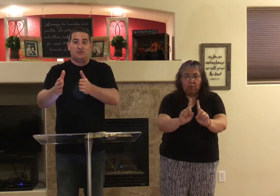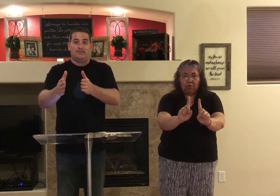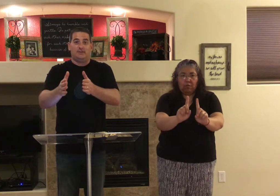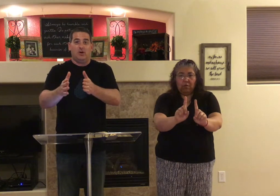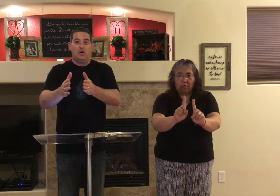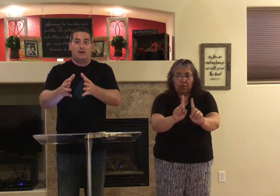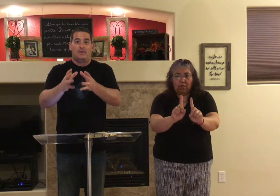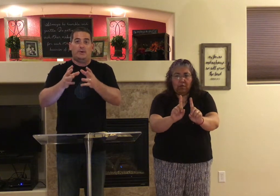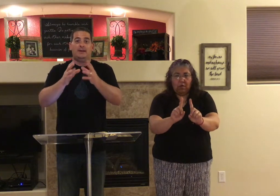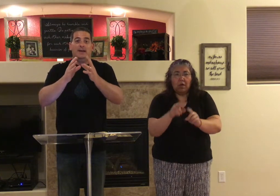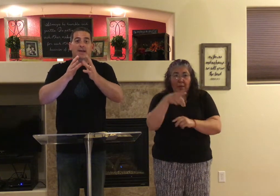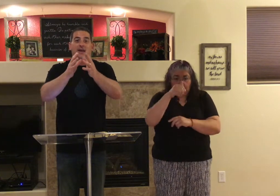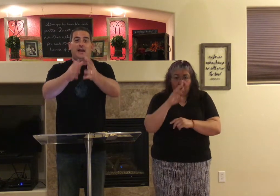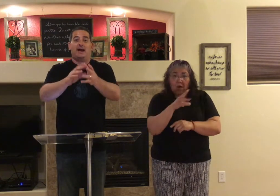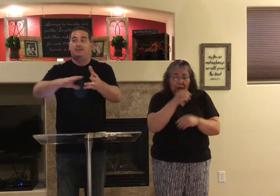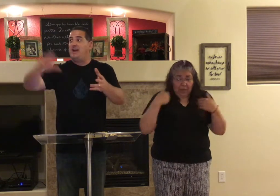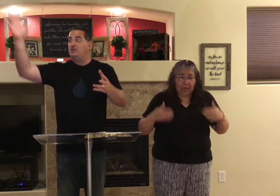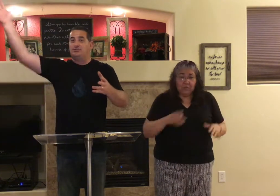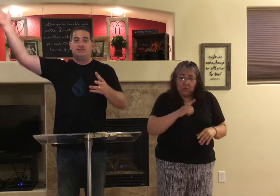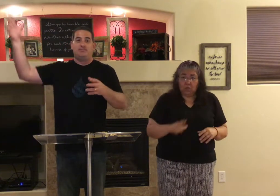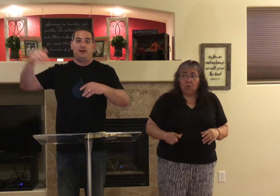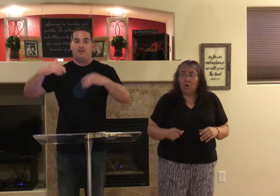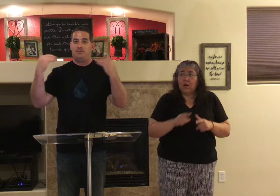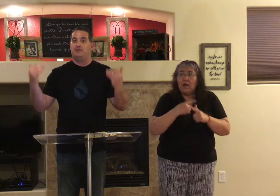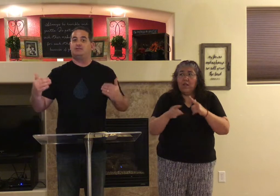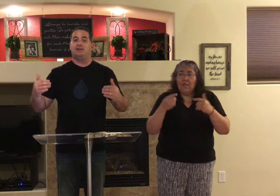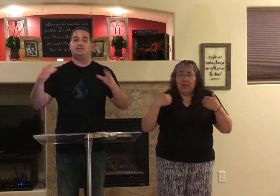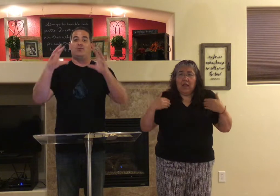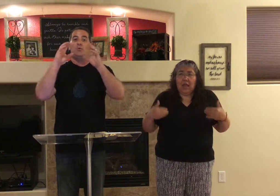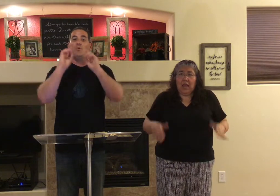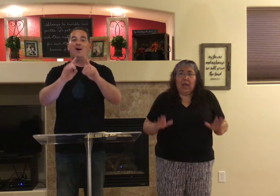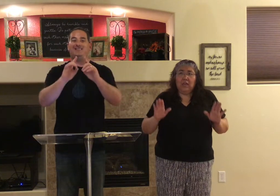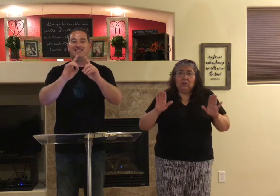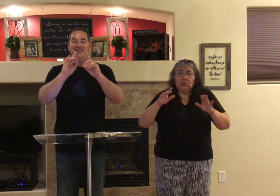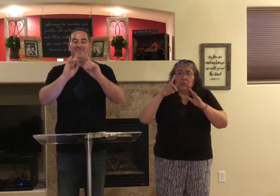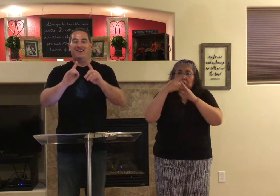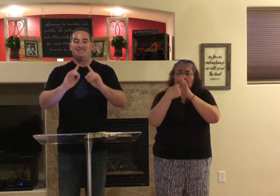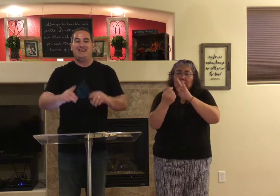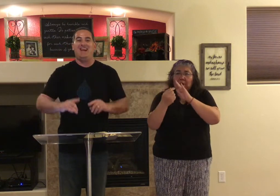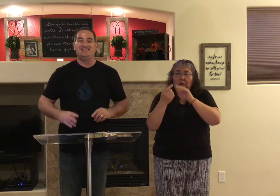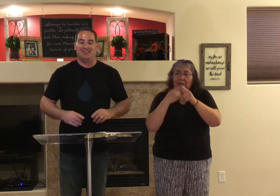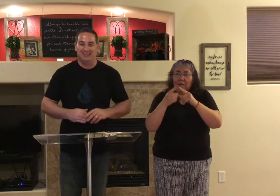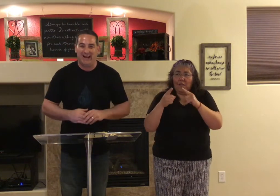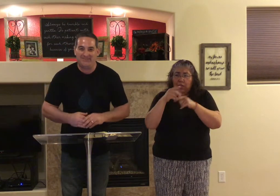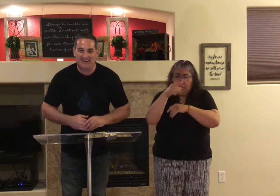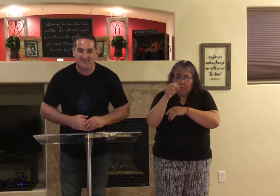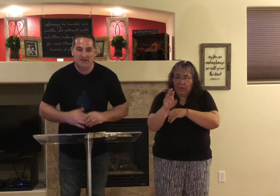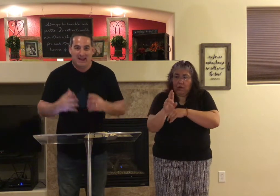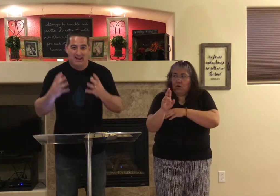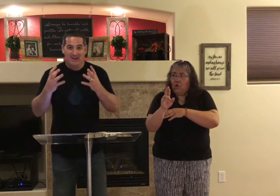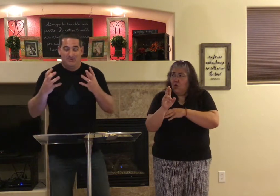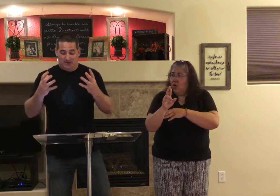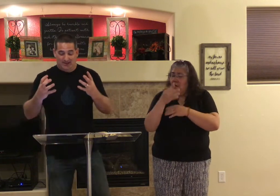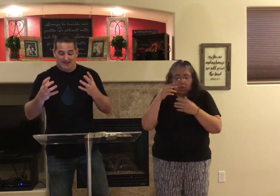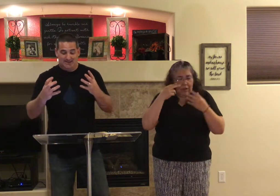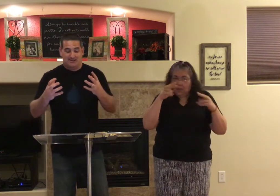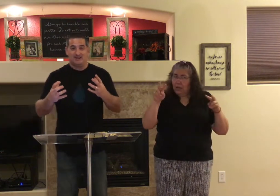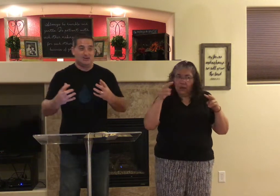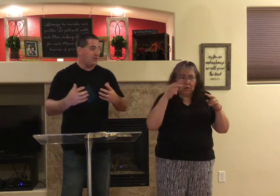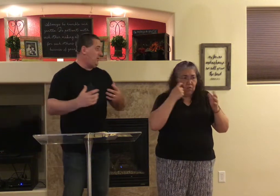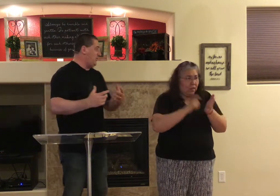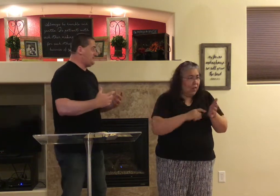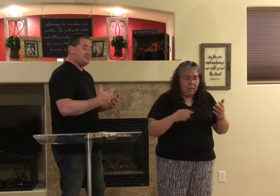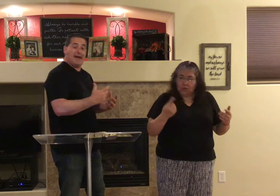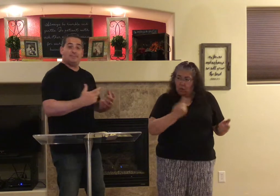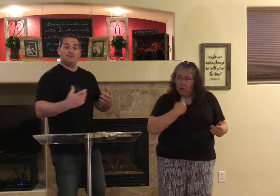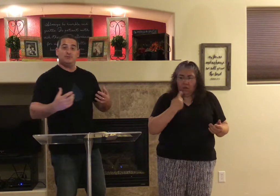the angel of the Lord. And when he got out, the angel disappeared and Peter's on his own. And once the angel left him and he realized he's on his